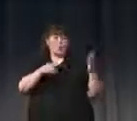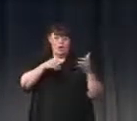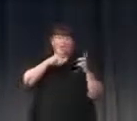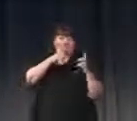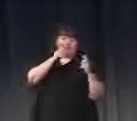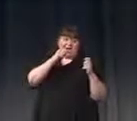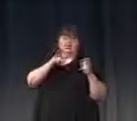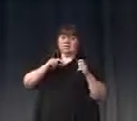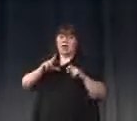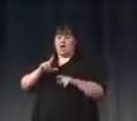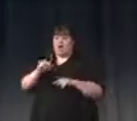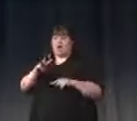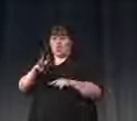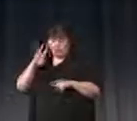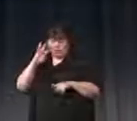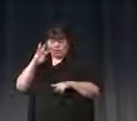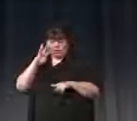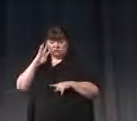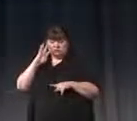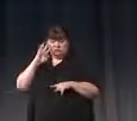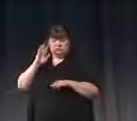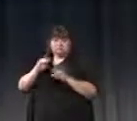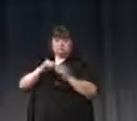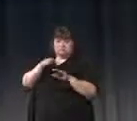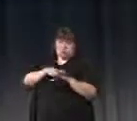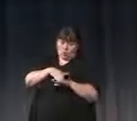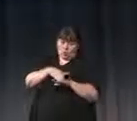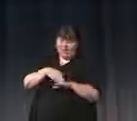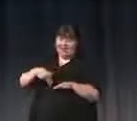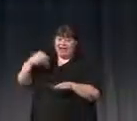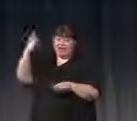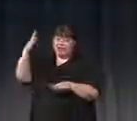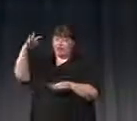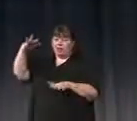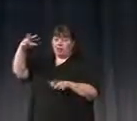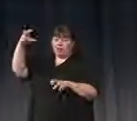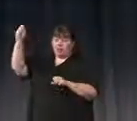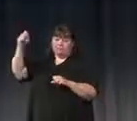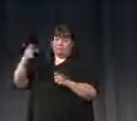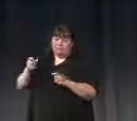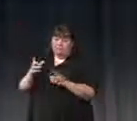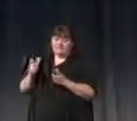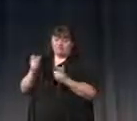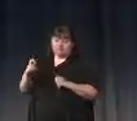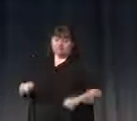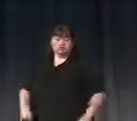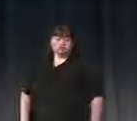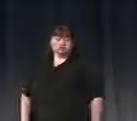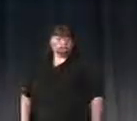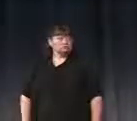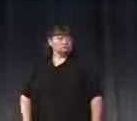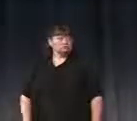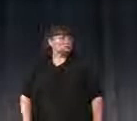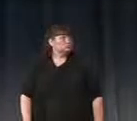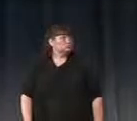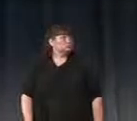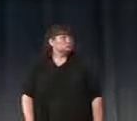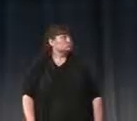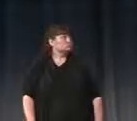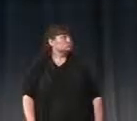the point is that at lower frequencies, the decay tends to be slower, and at higher frequencies, it tends to be faster. So that's just something that we